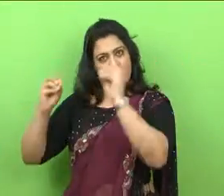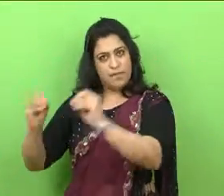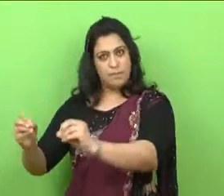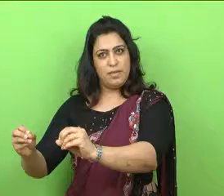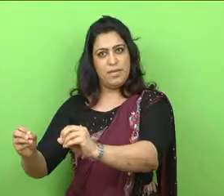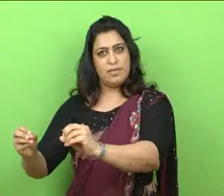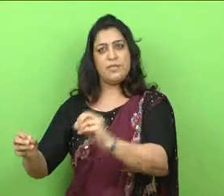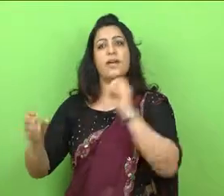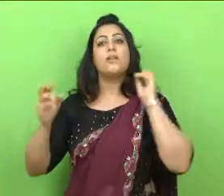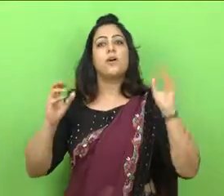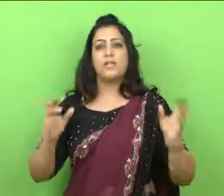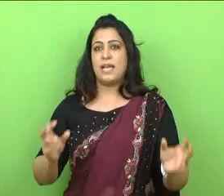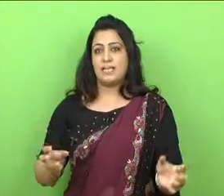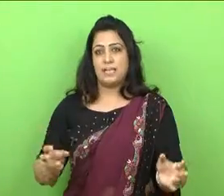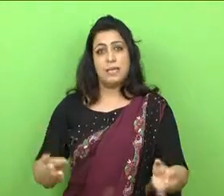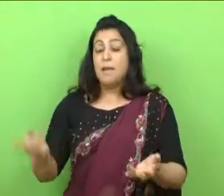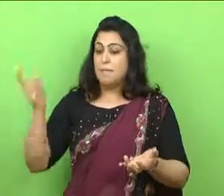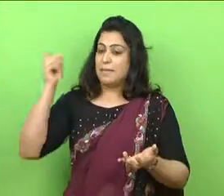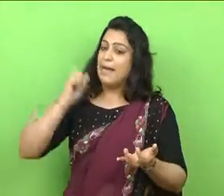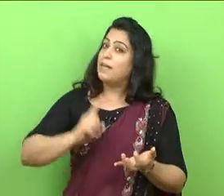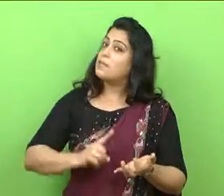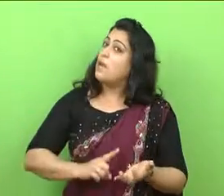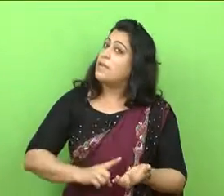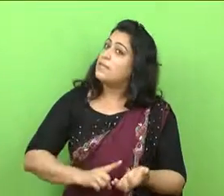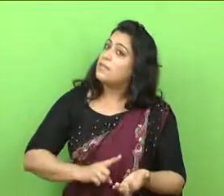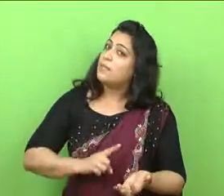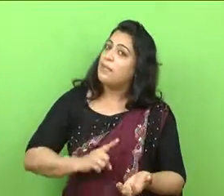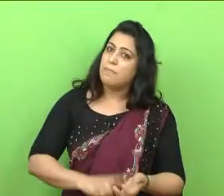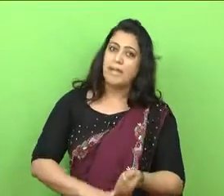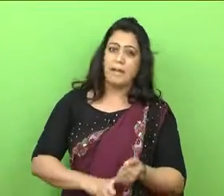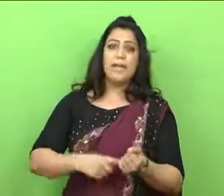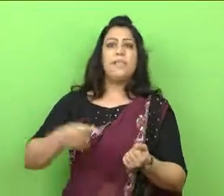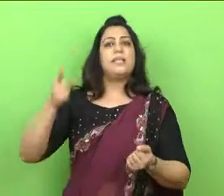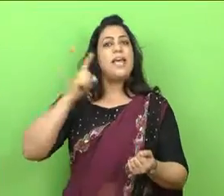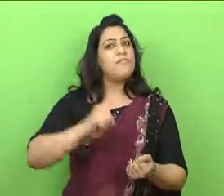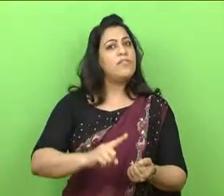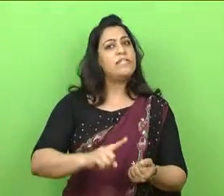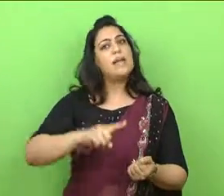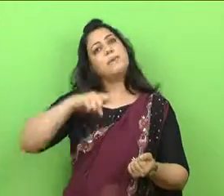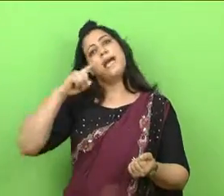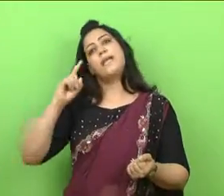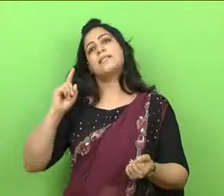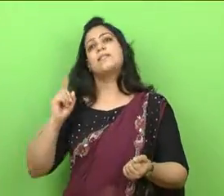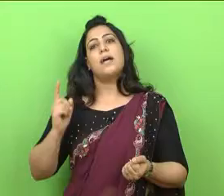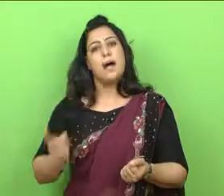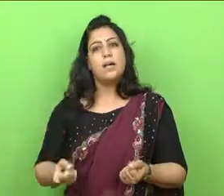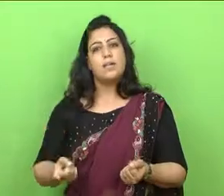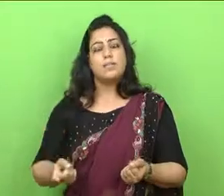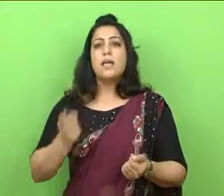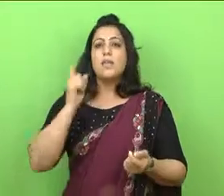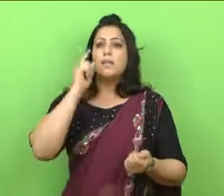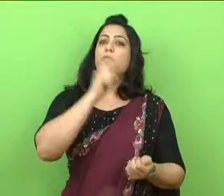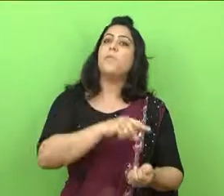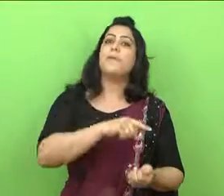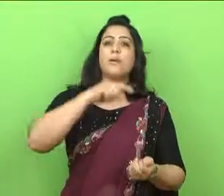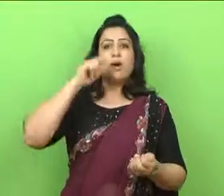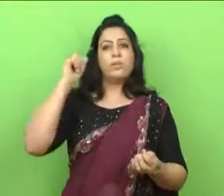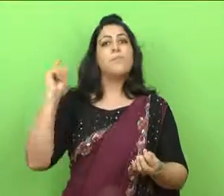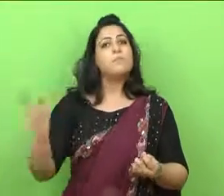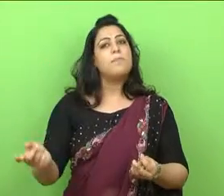hit a pedestrian and caused an accident, but that does not necessarily mean that every time an accident occurs, the moped or the